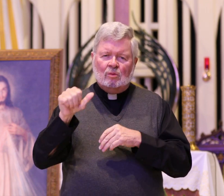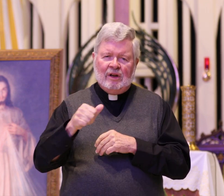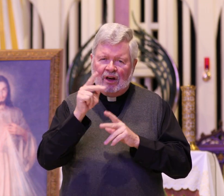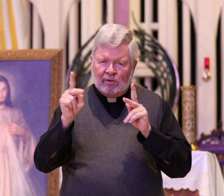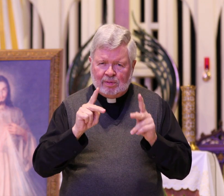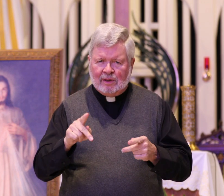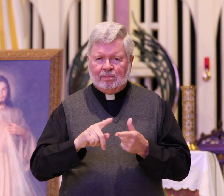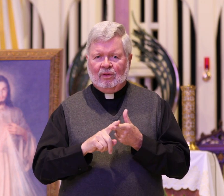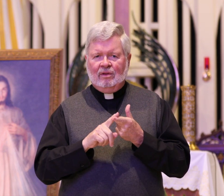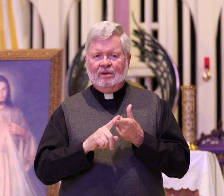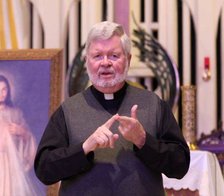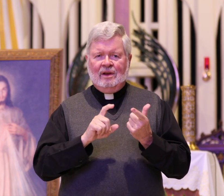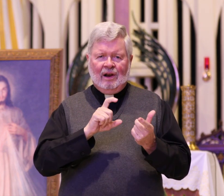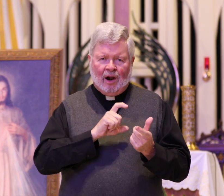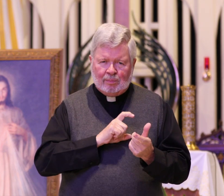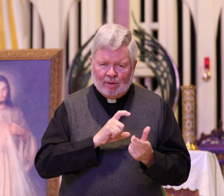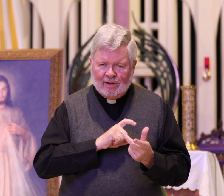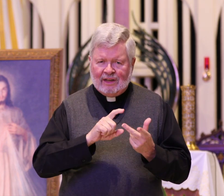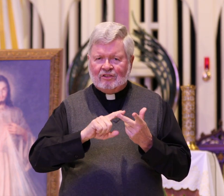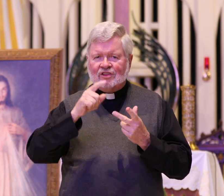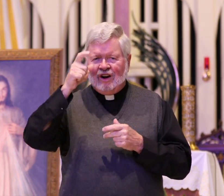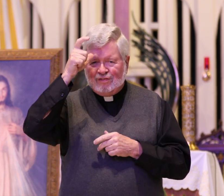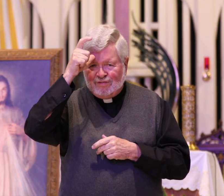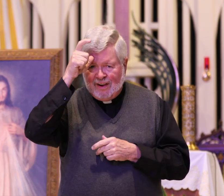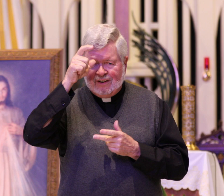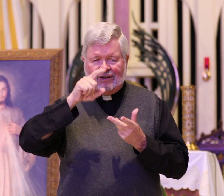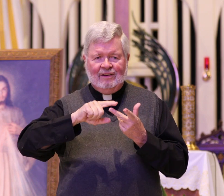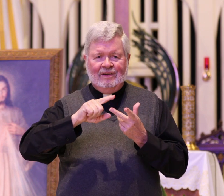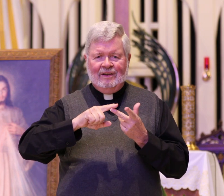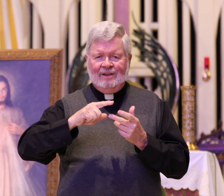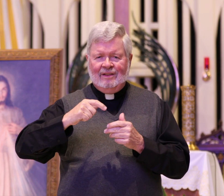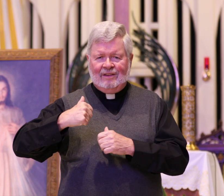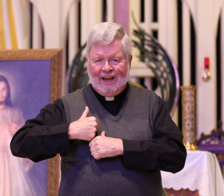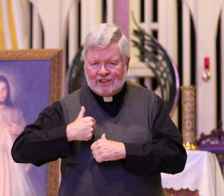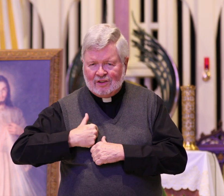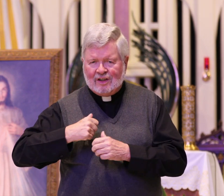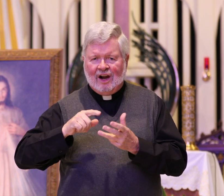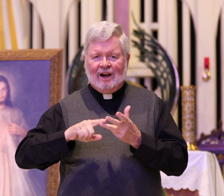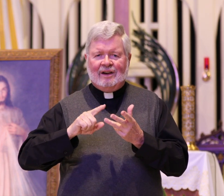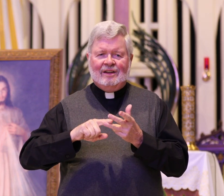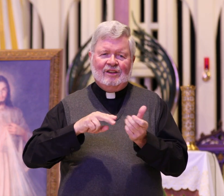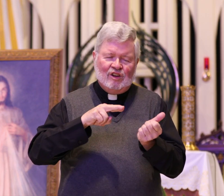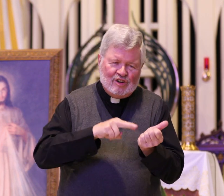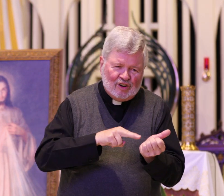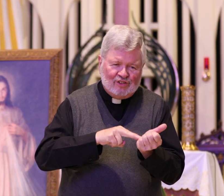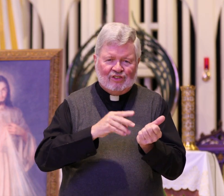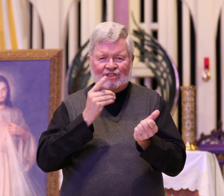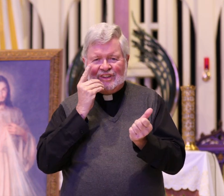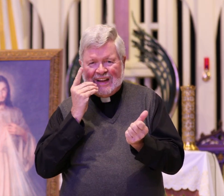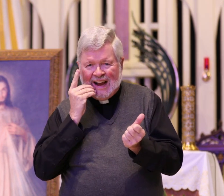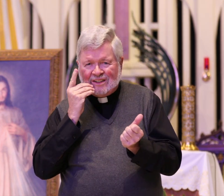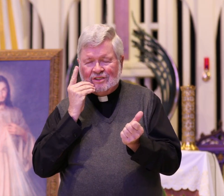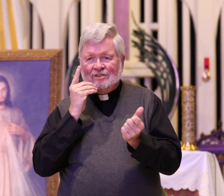many other people, our police, our fire, National Guard, the nurses, the doctors,